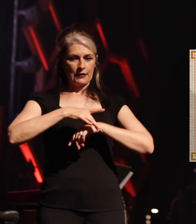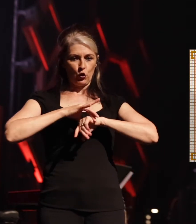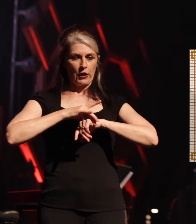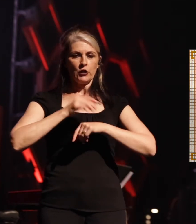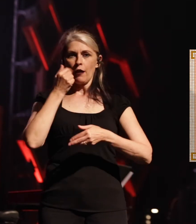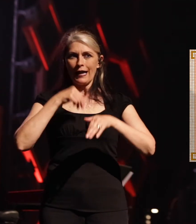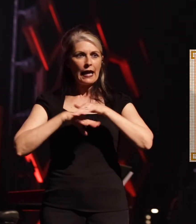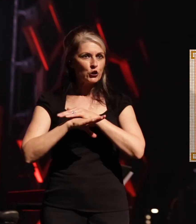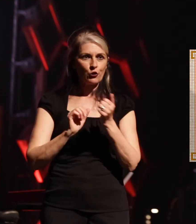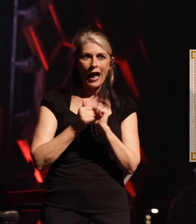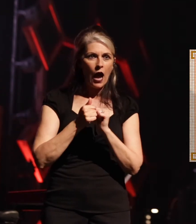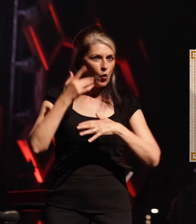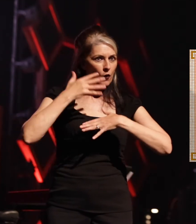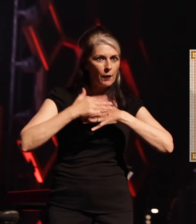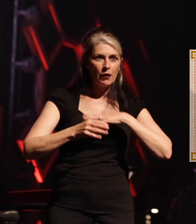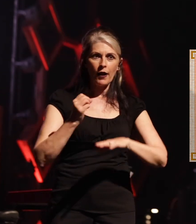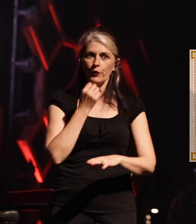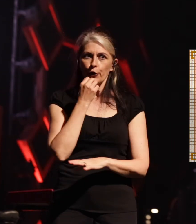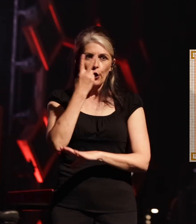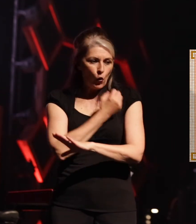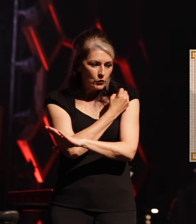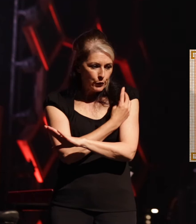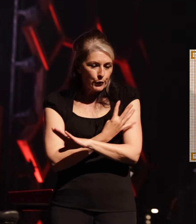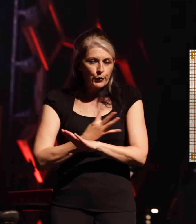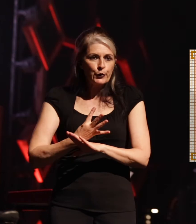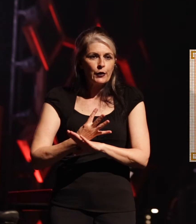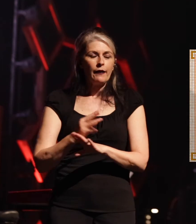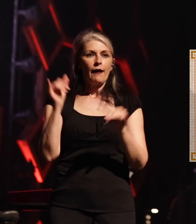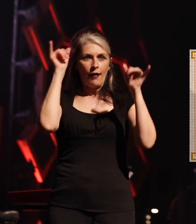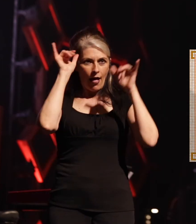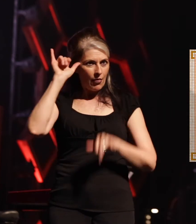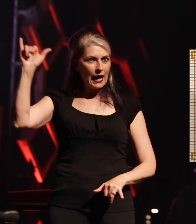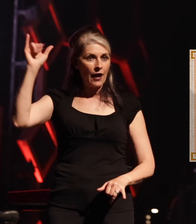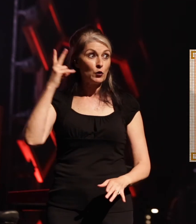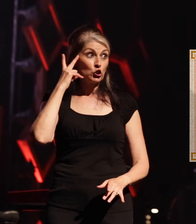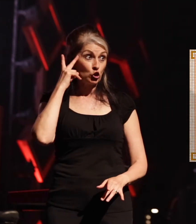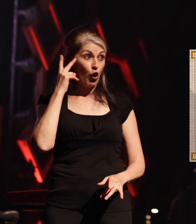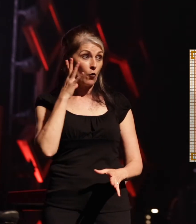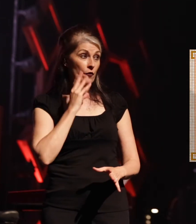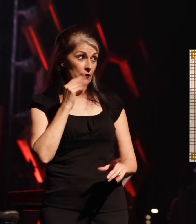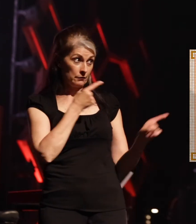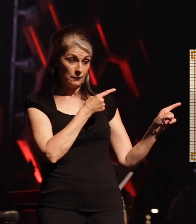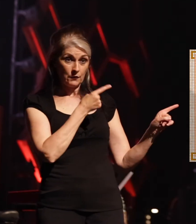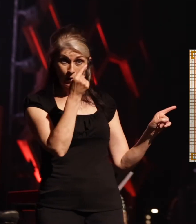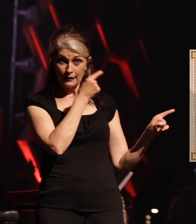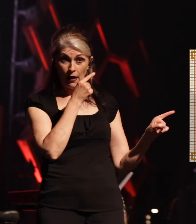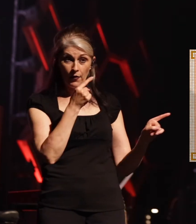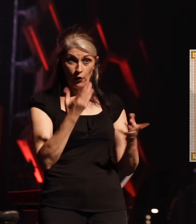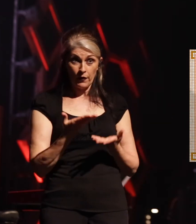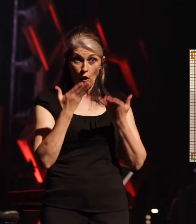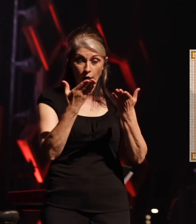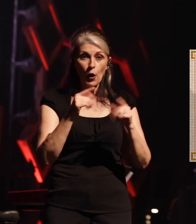the blood goats and the calves like we saw in the tabernacle experience where they're having an altar and making sacrifices, but he entered the most